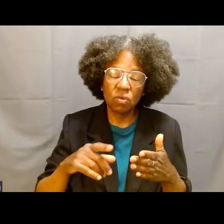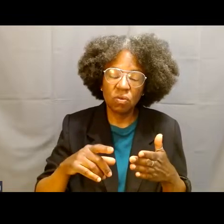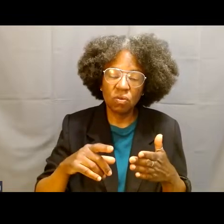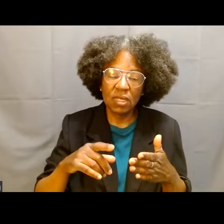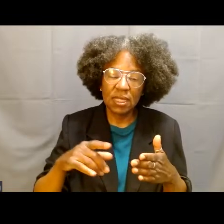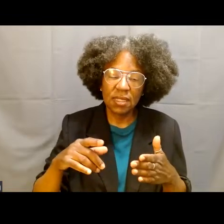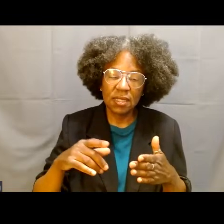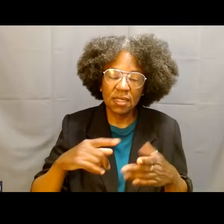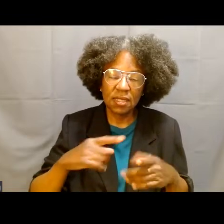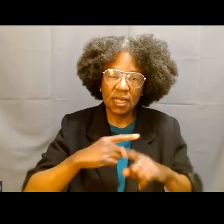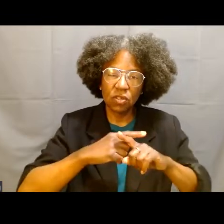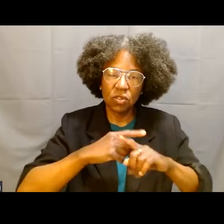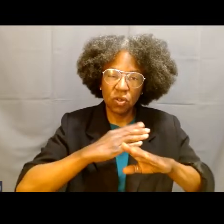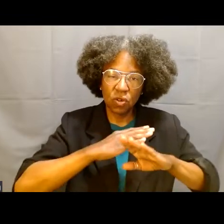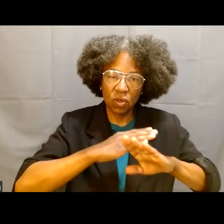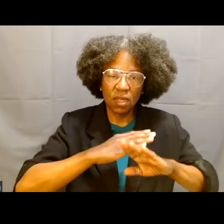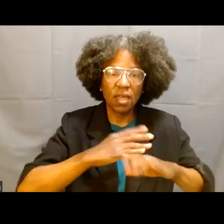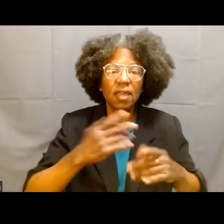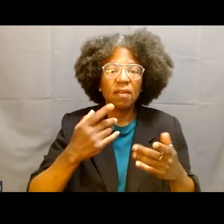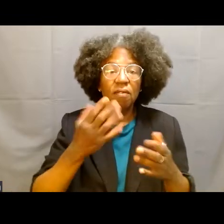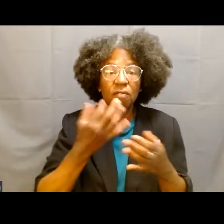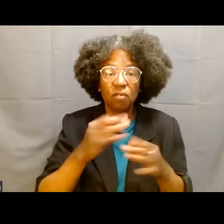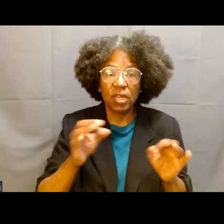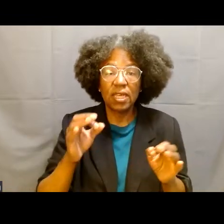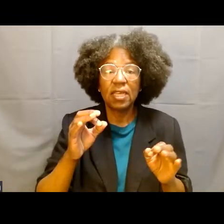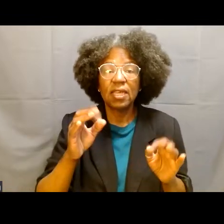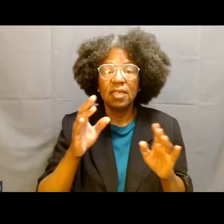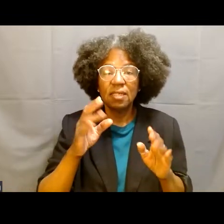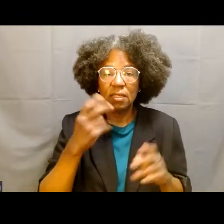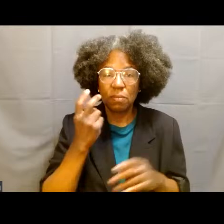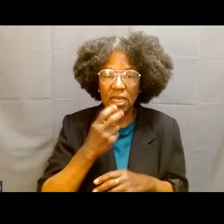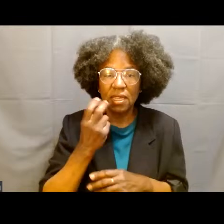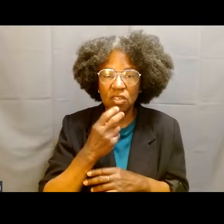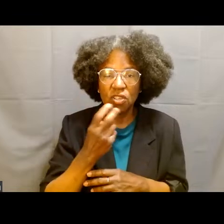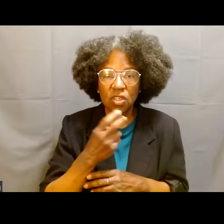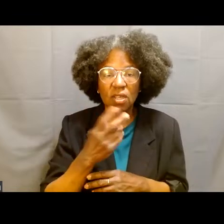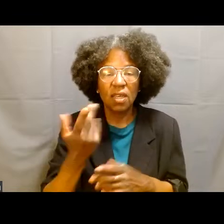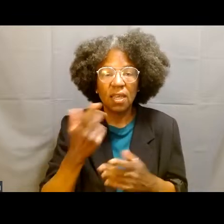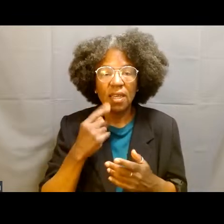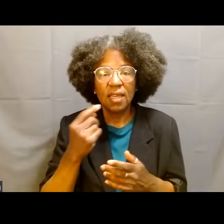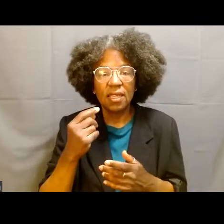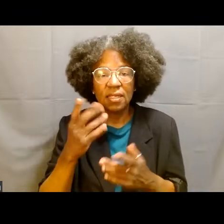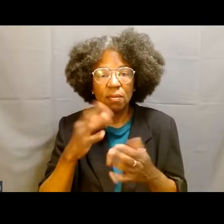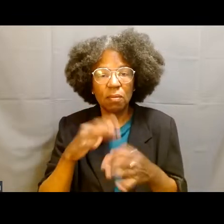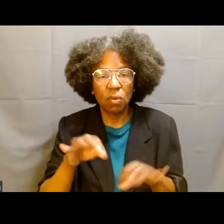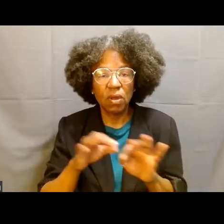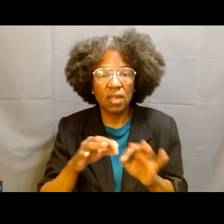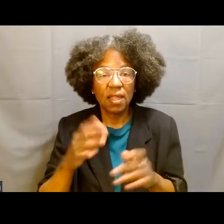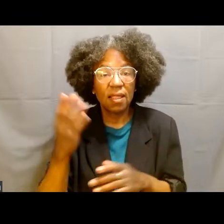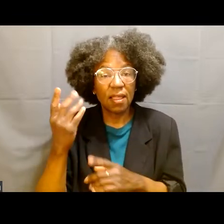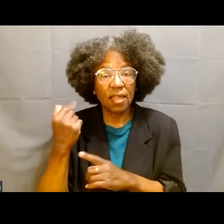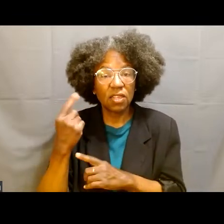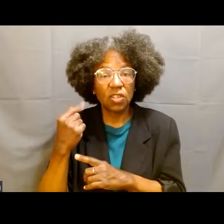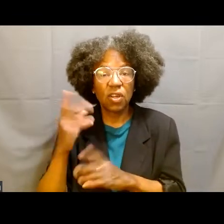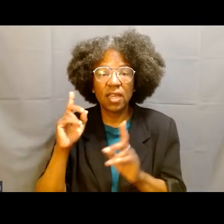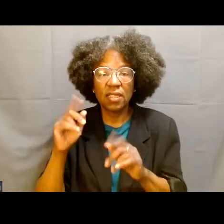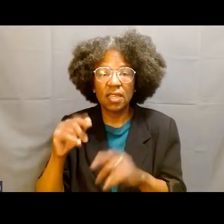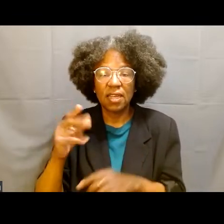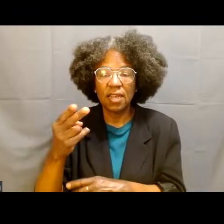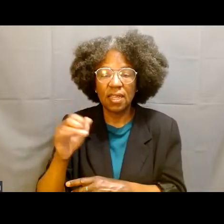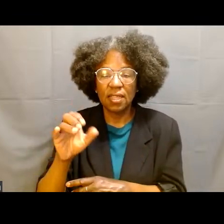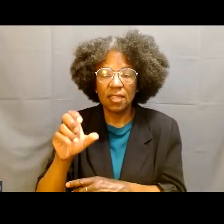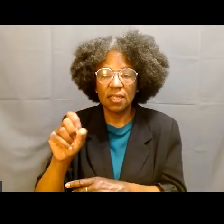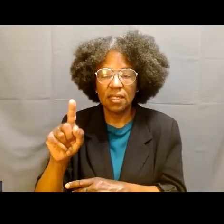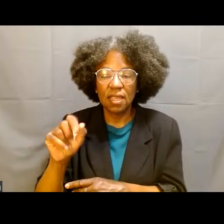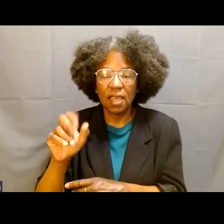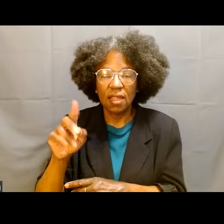of democratic governance. Last year, I attended Hillsdale High School's Democracy Day, where students presented lessons on